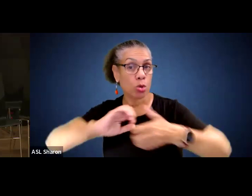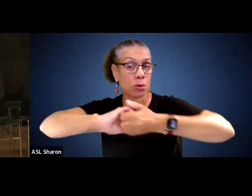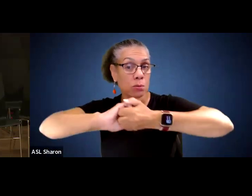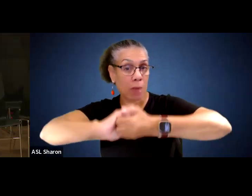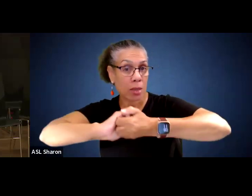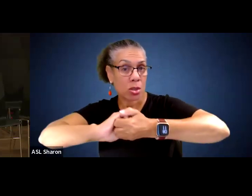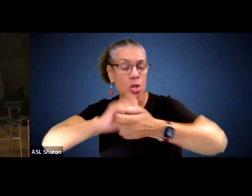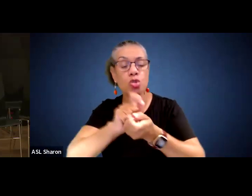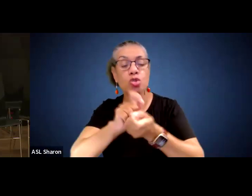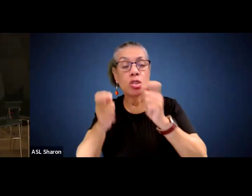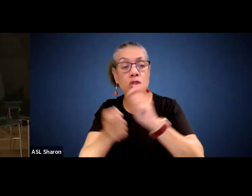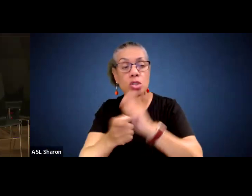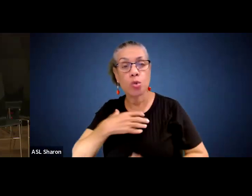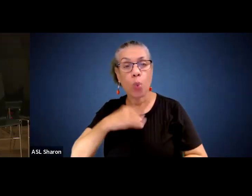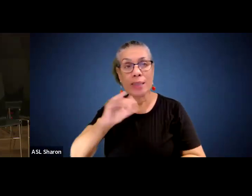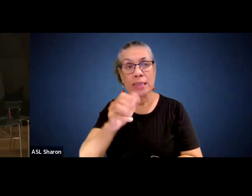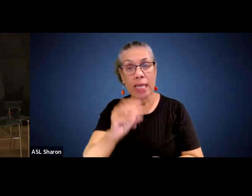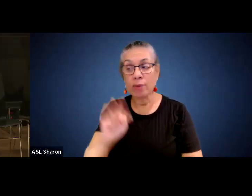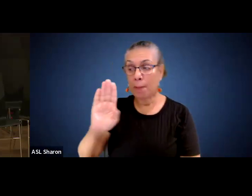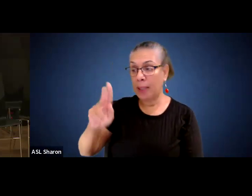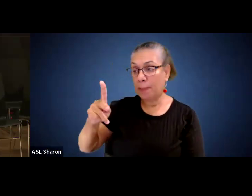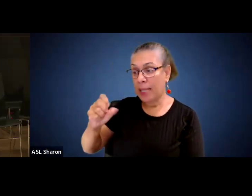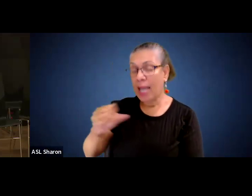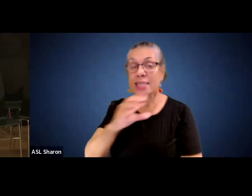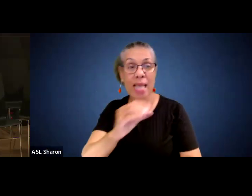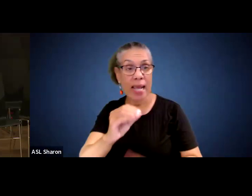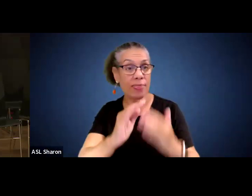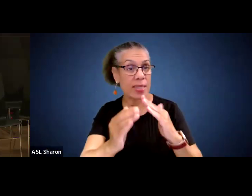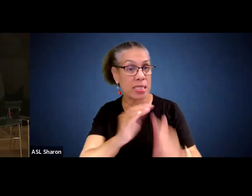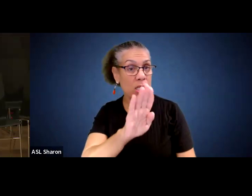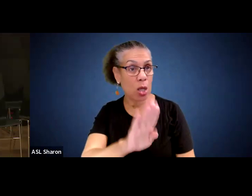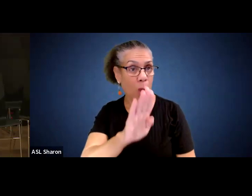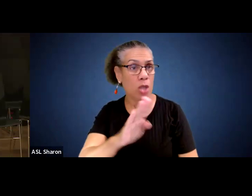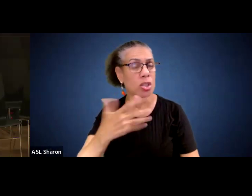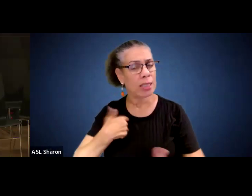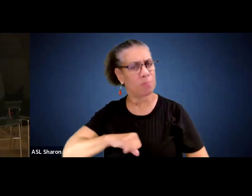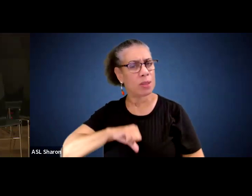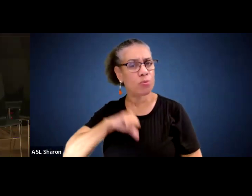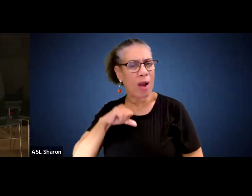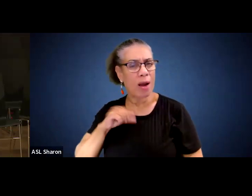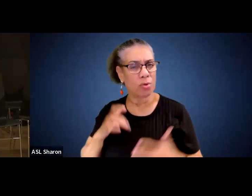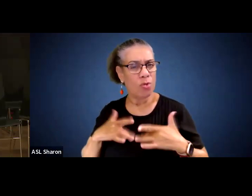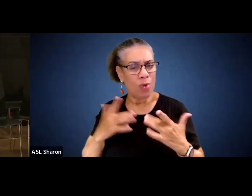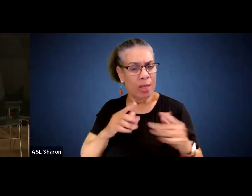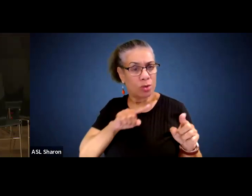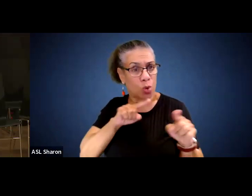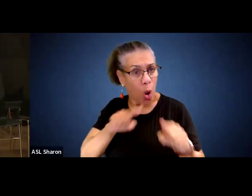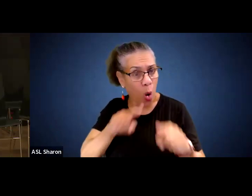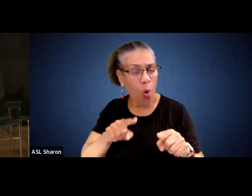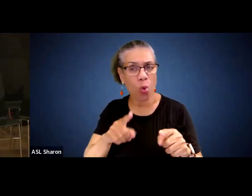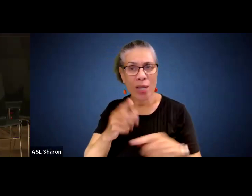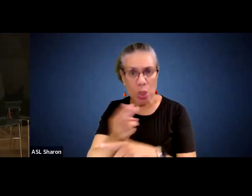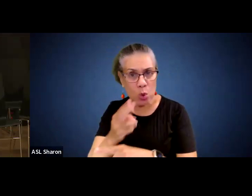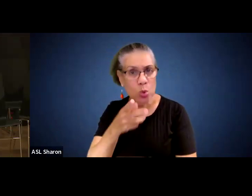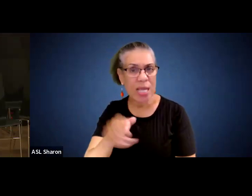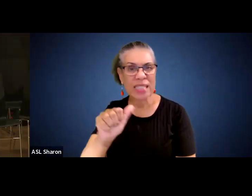Stadium into something that both the BPS community and the city of Boston can be proud of and excited to visit and use.